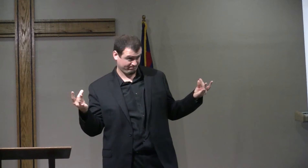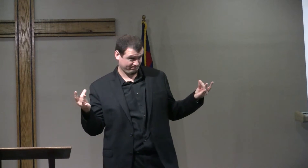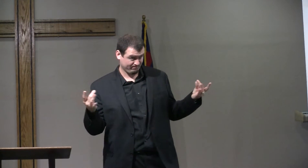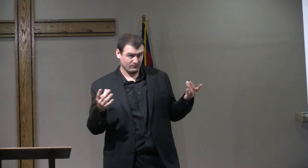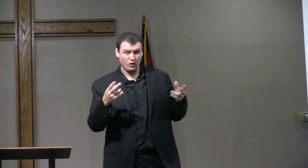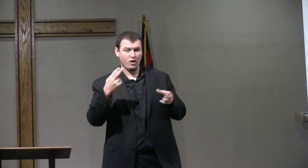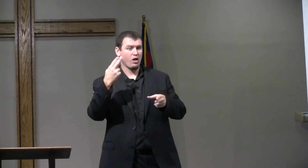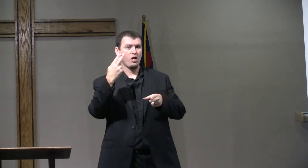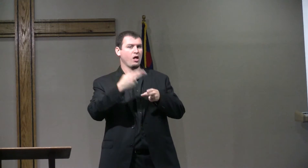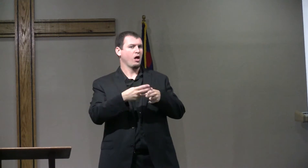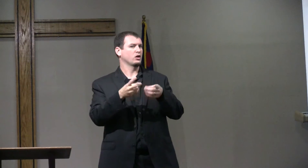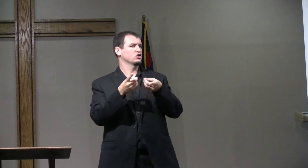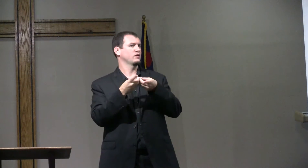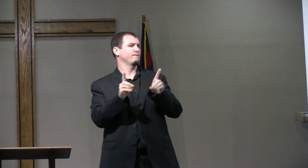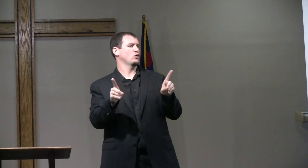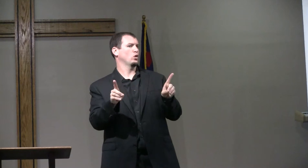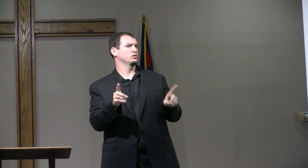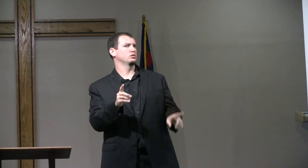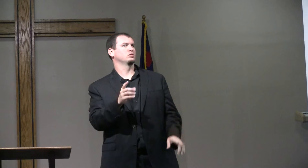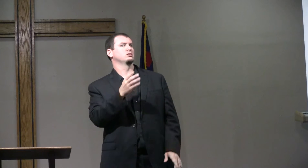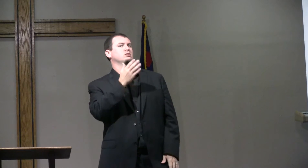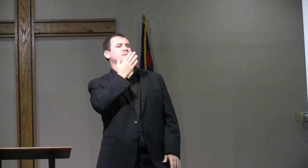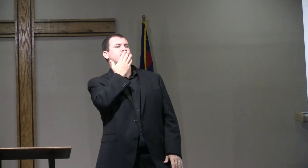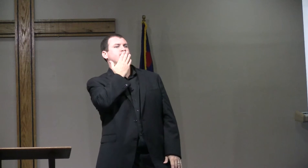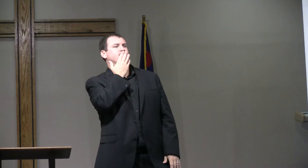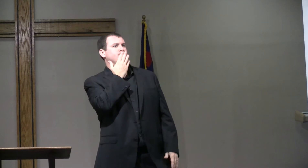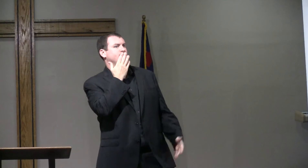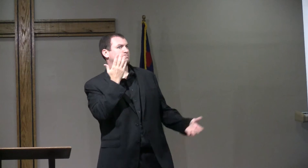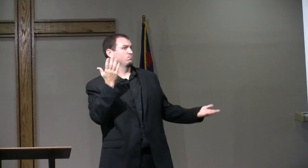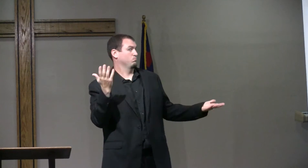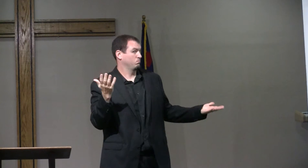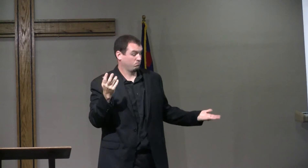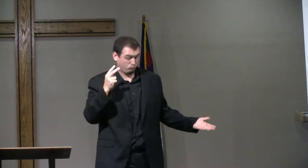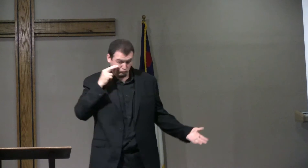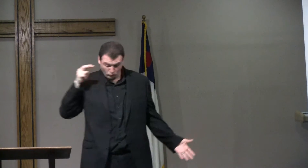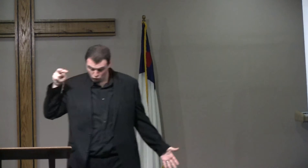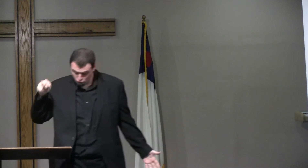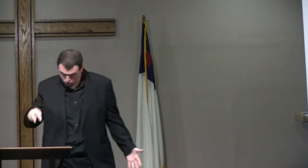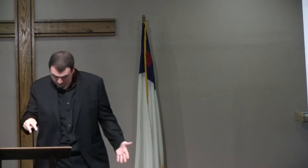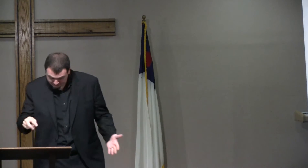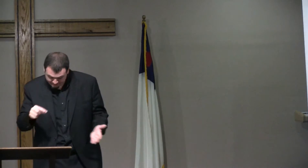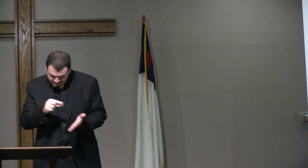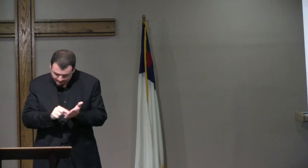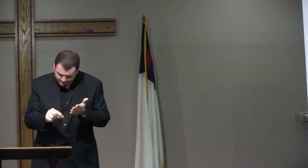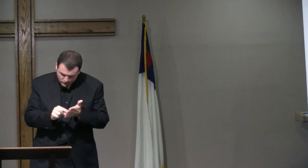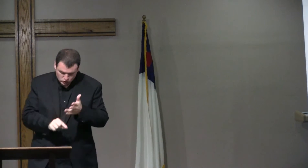it's kind of sticky issue. Jesus talks about divorce